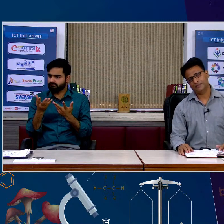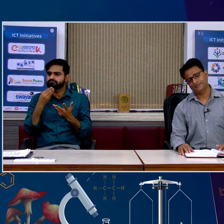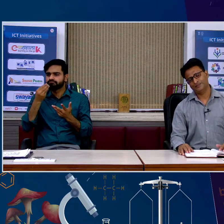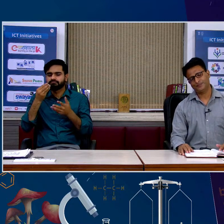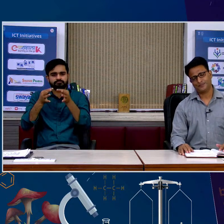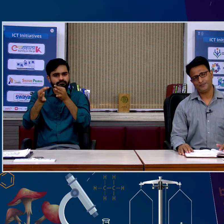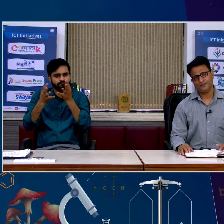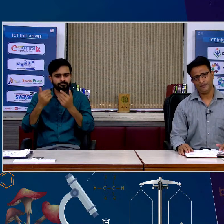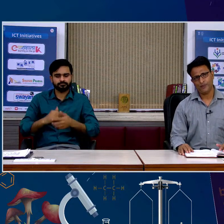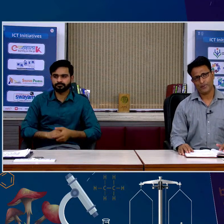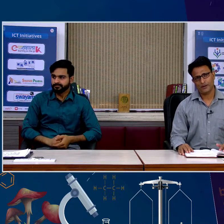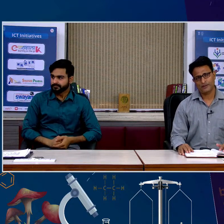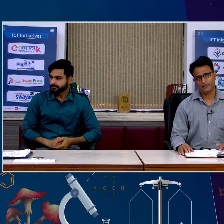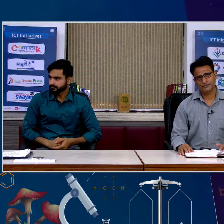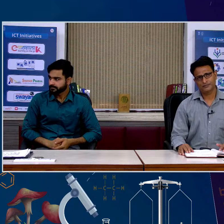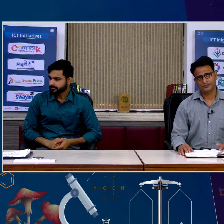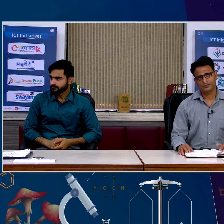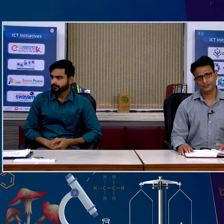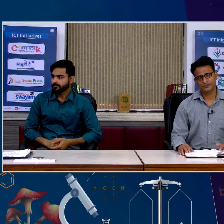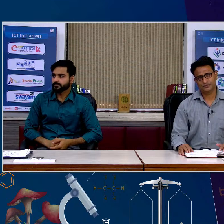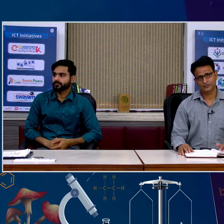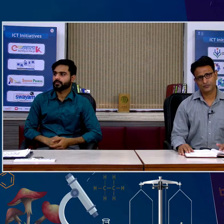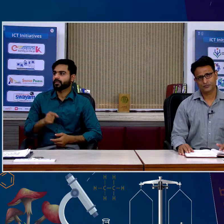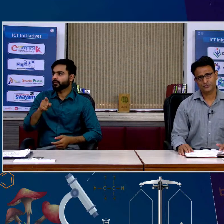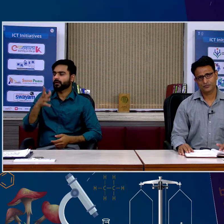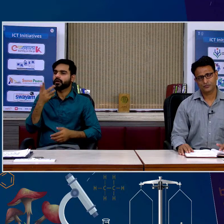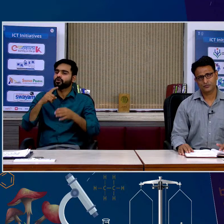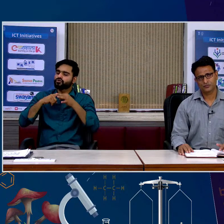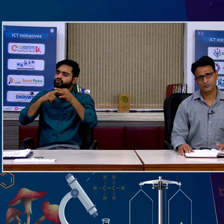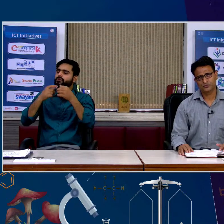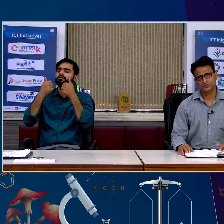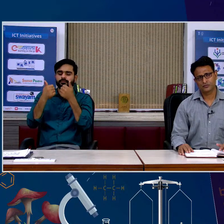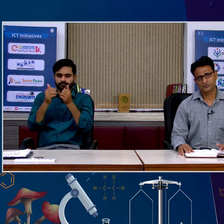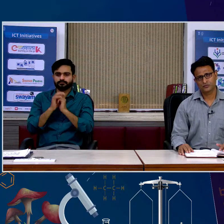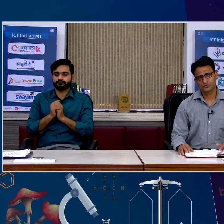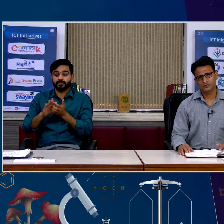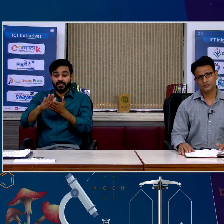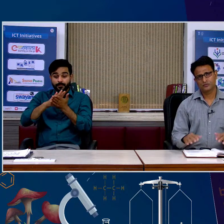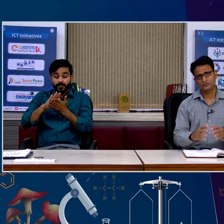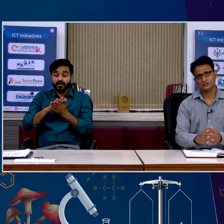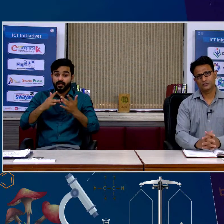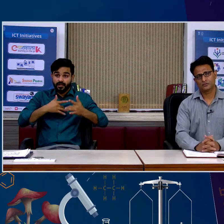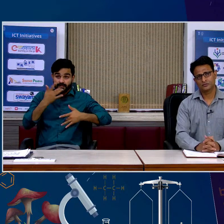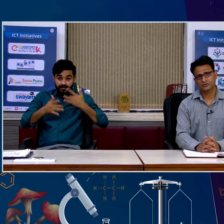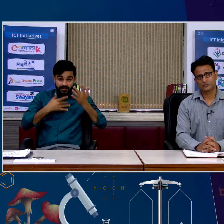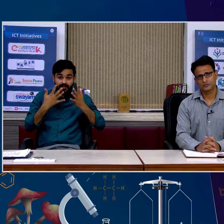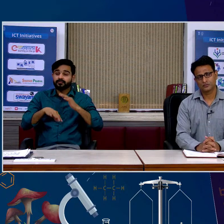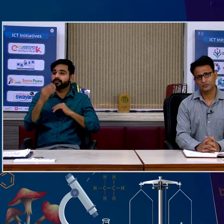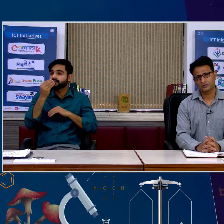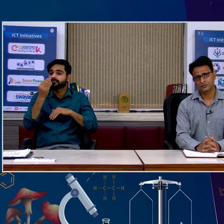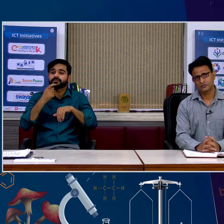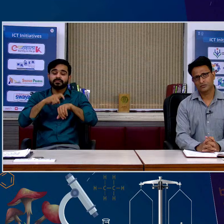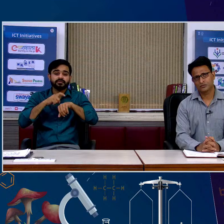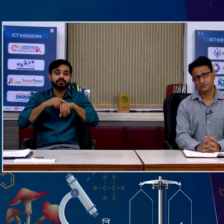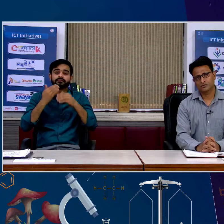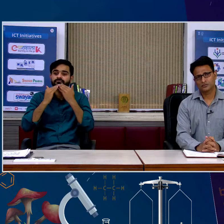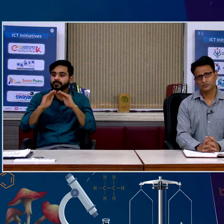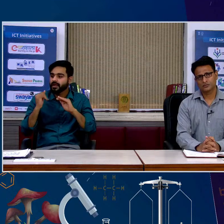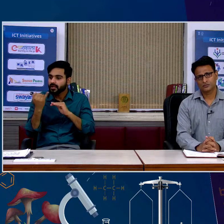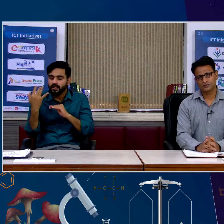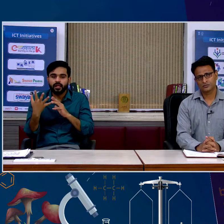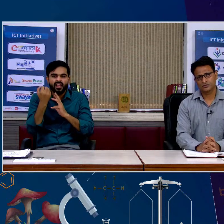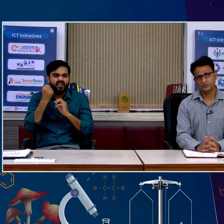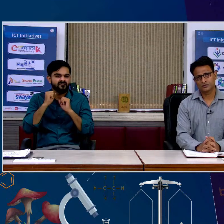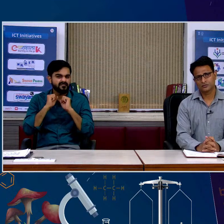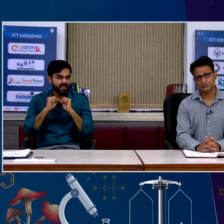well? So that's a good question. Basically, when emotions, sometimes children find it difficult